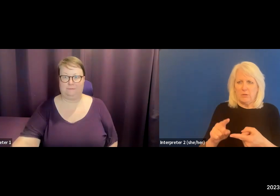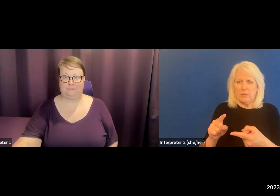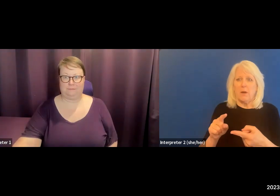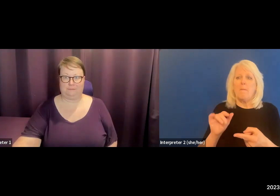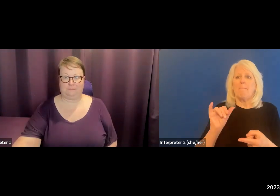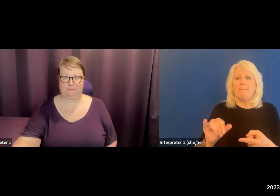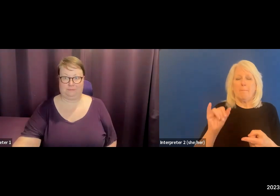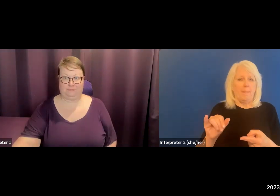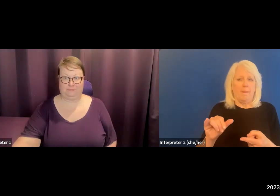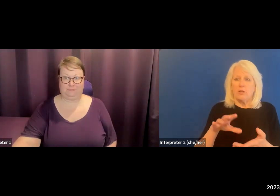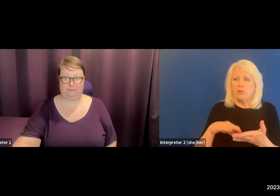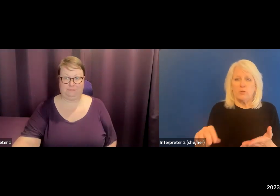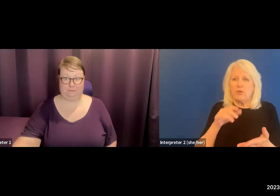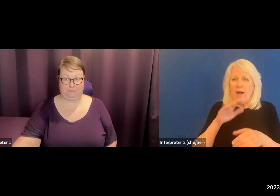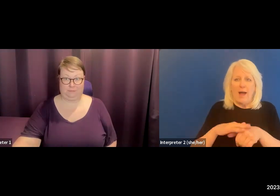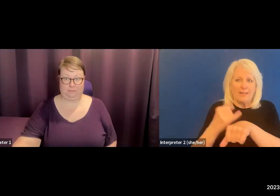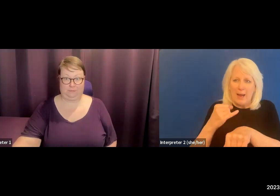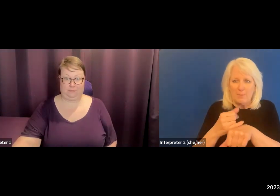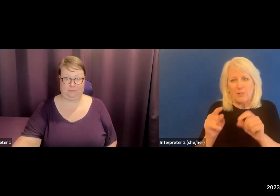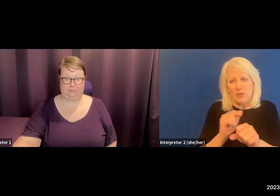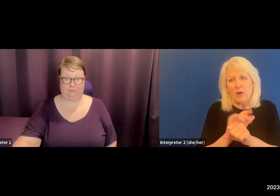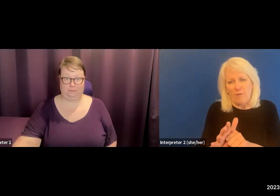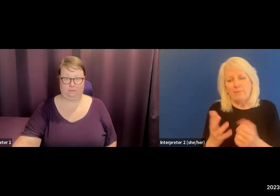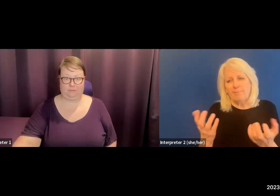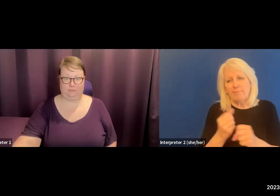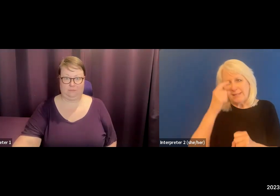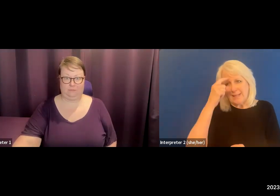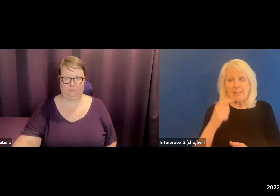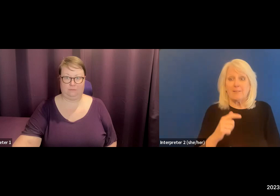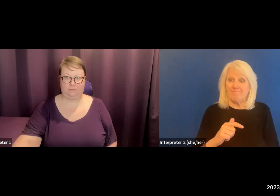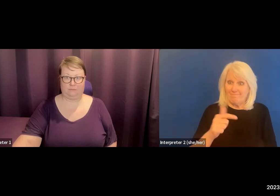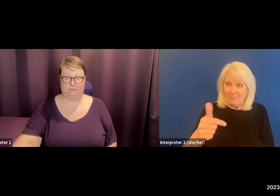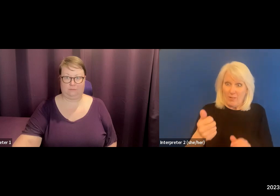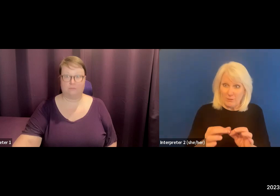lack of students physically on campus during the COVID-19 pandemic.